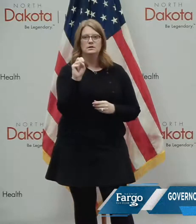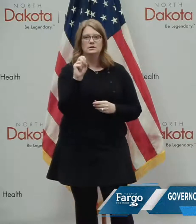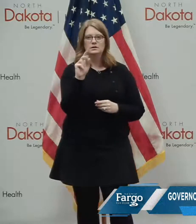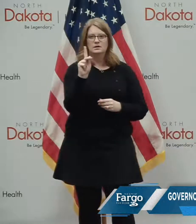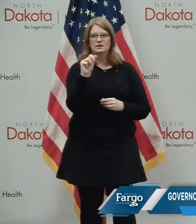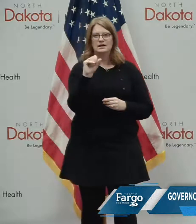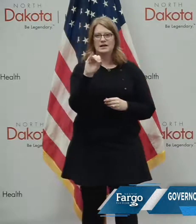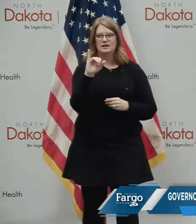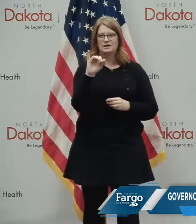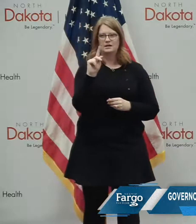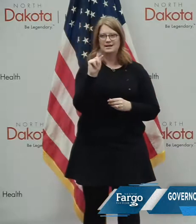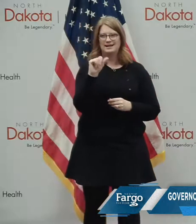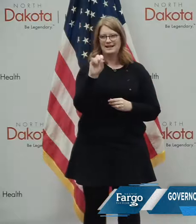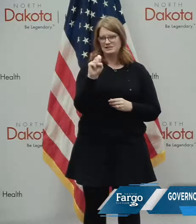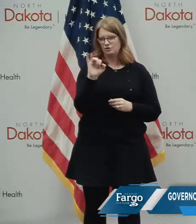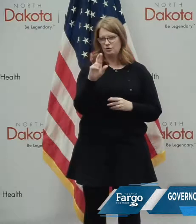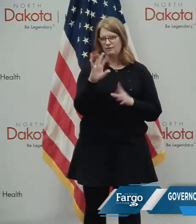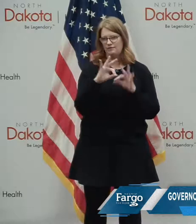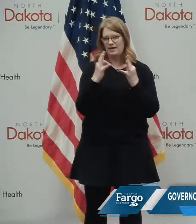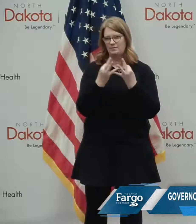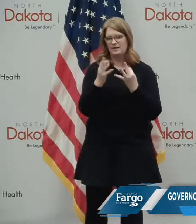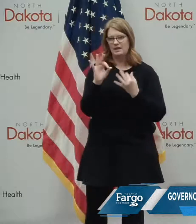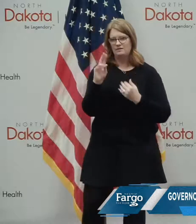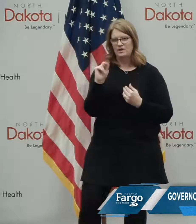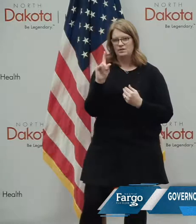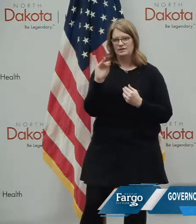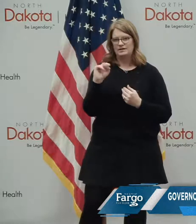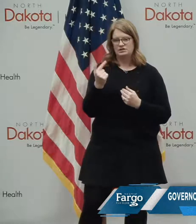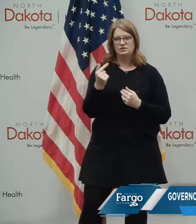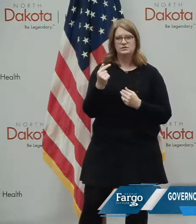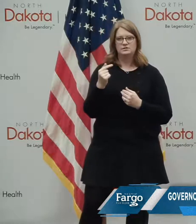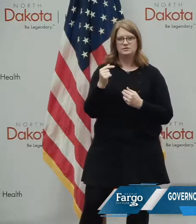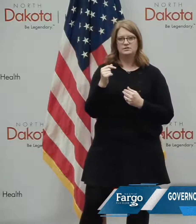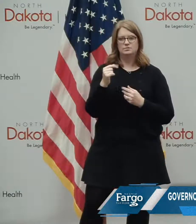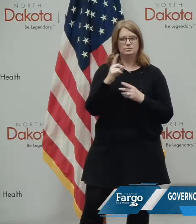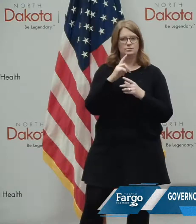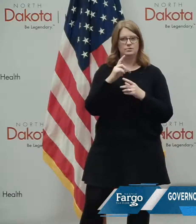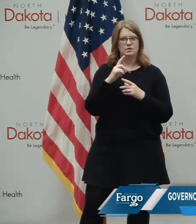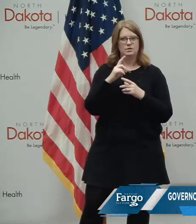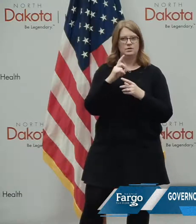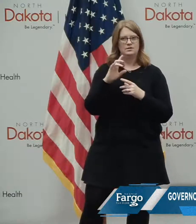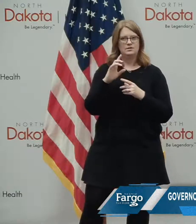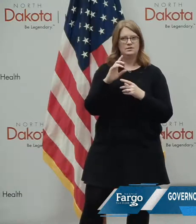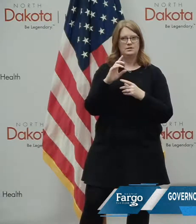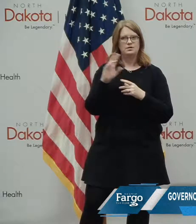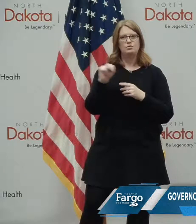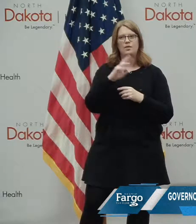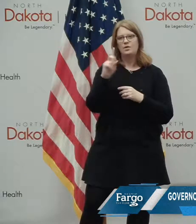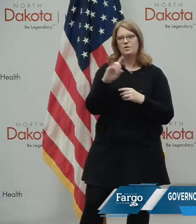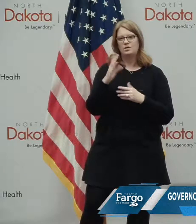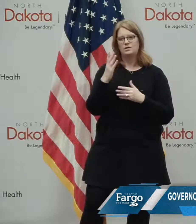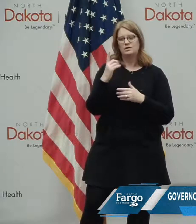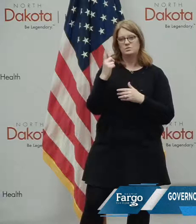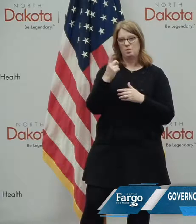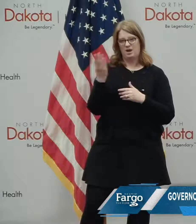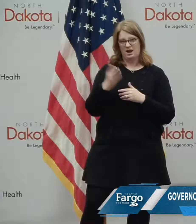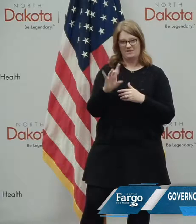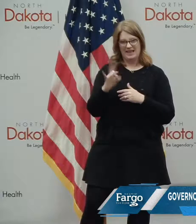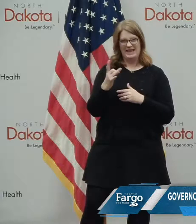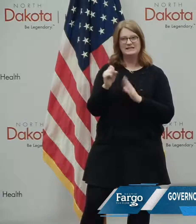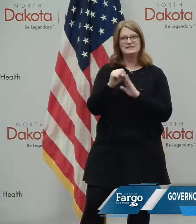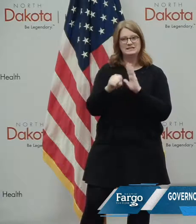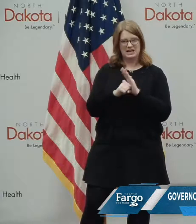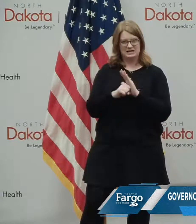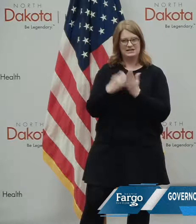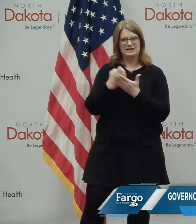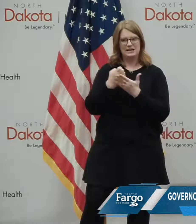Foundation reported just recently that North Dakota is among 8 states that have their economies entirely open. And so if we can achieve these